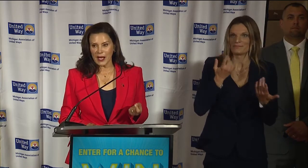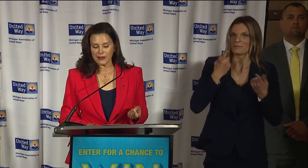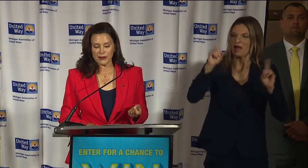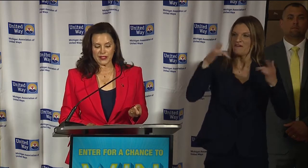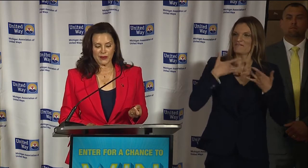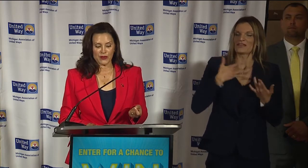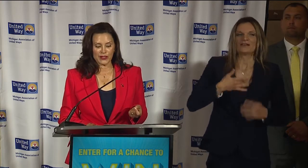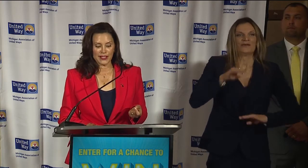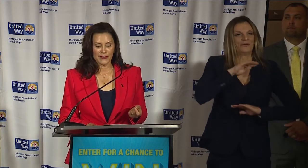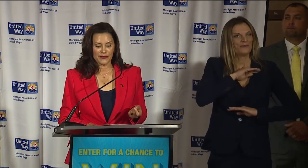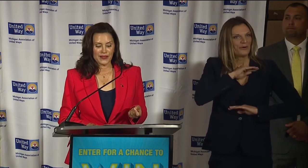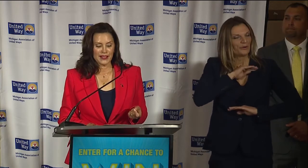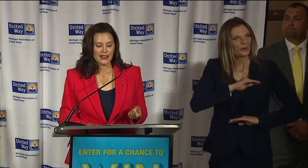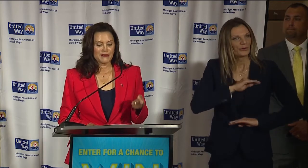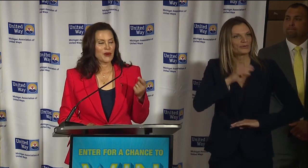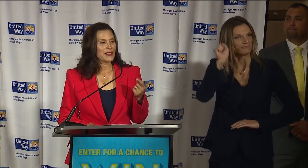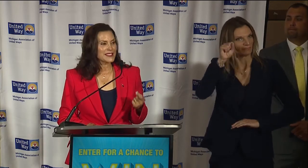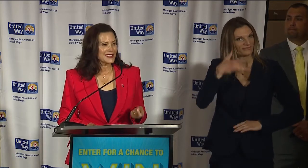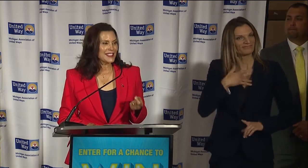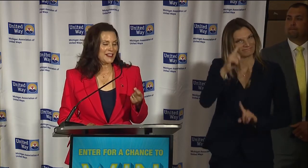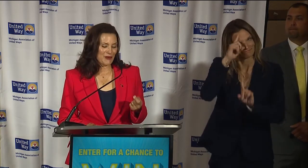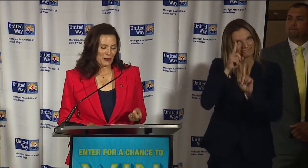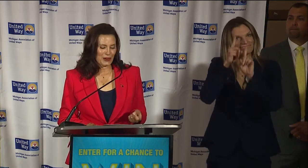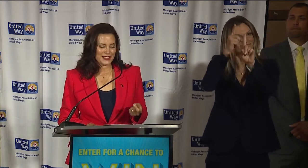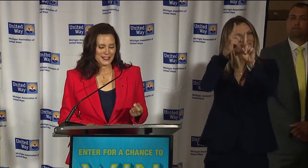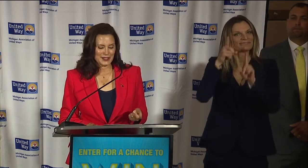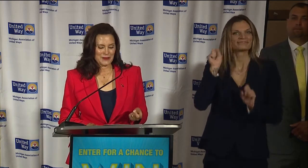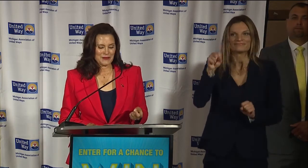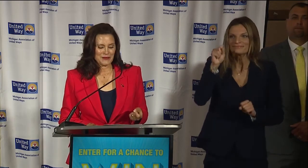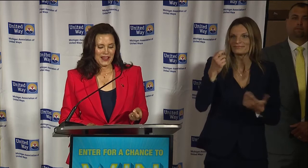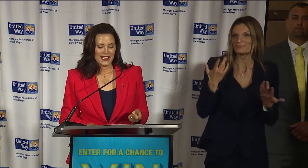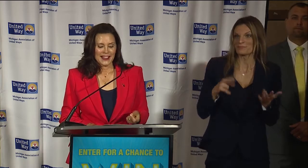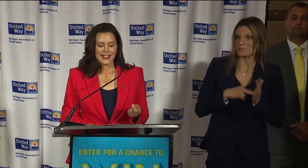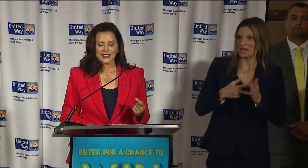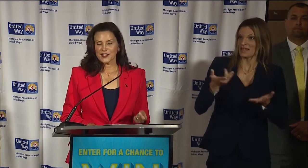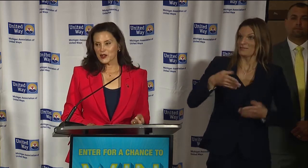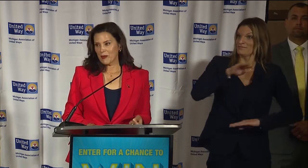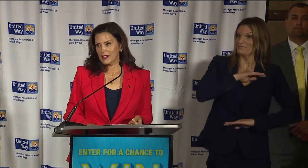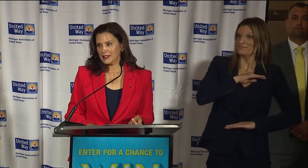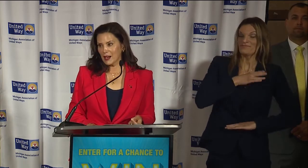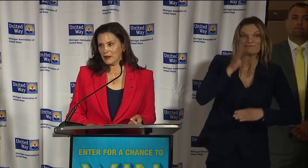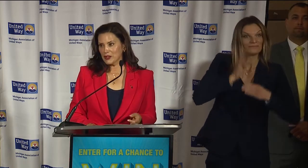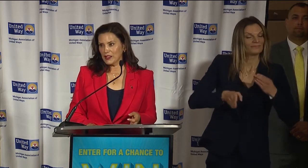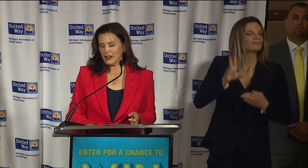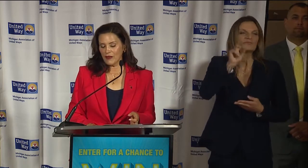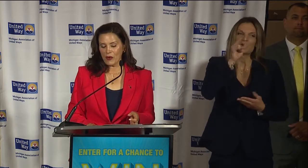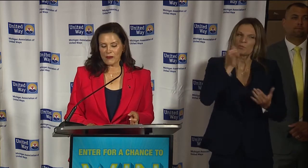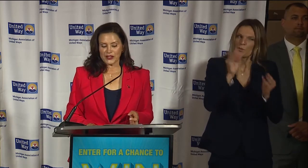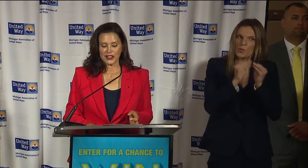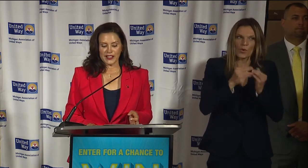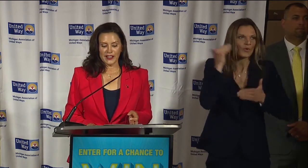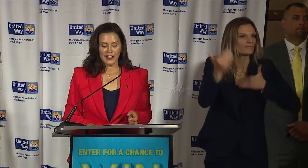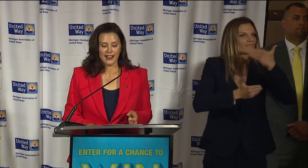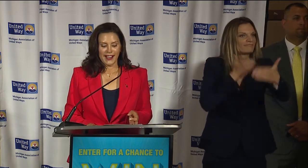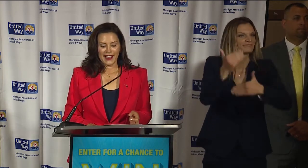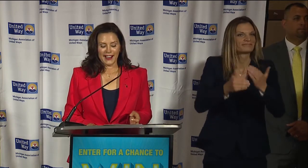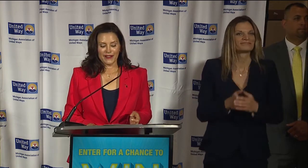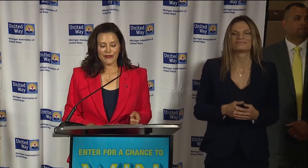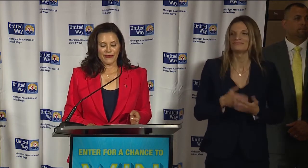sense of optimism and relief. But we still have more work to do. This is a tremendous opportunity for